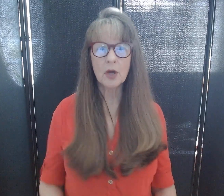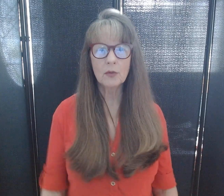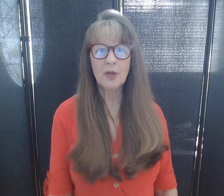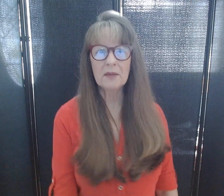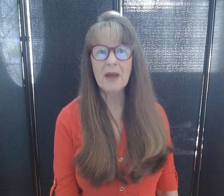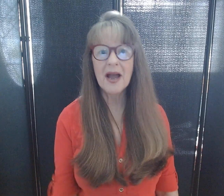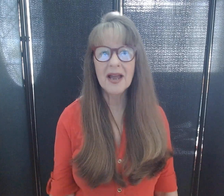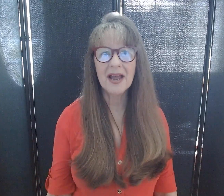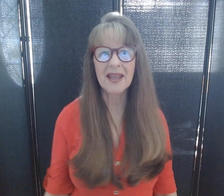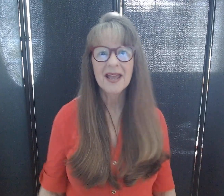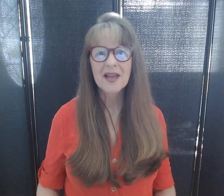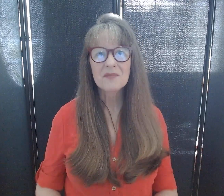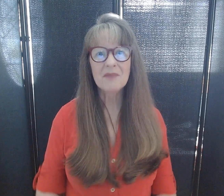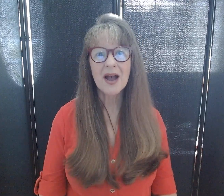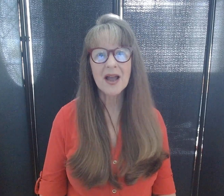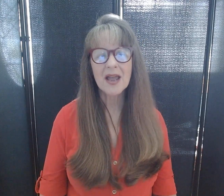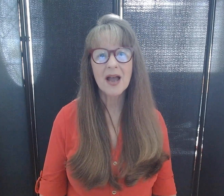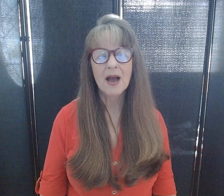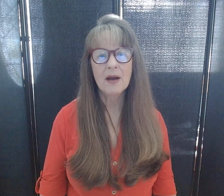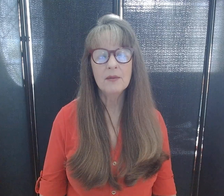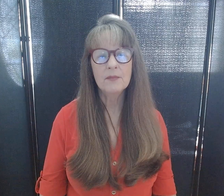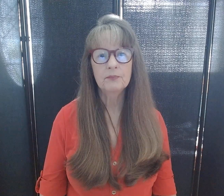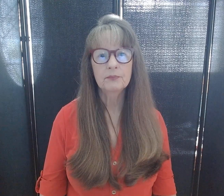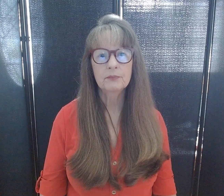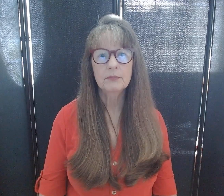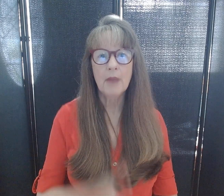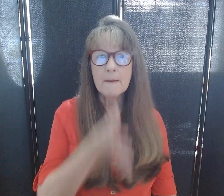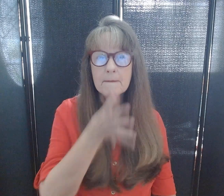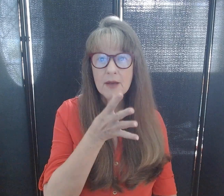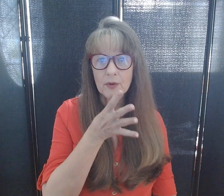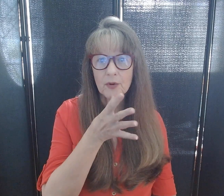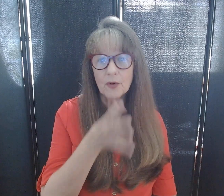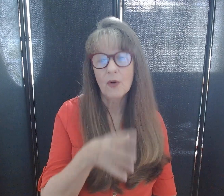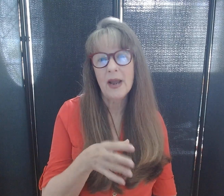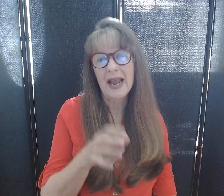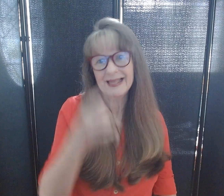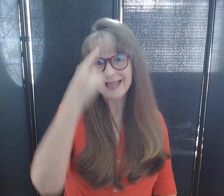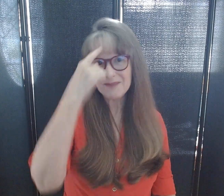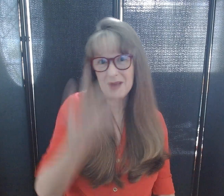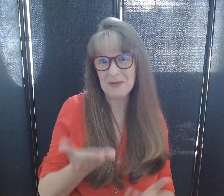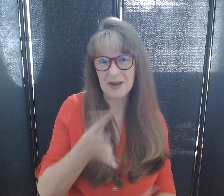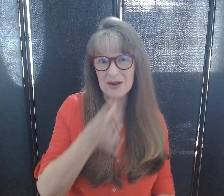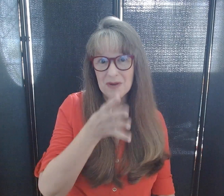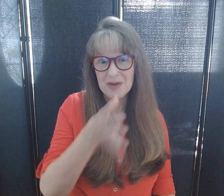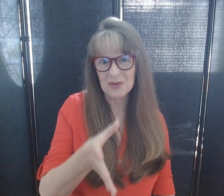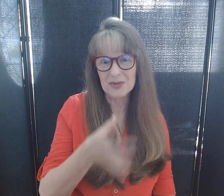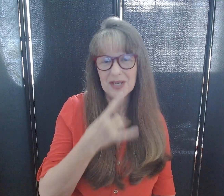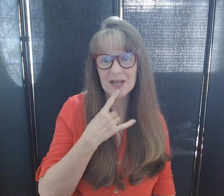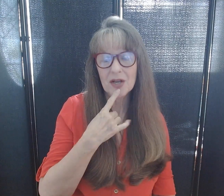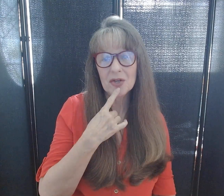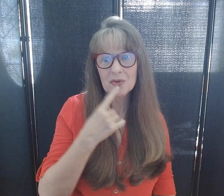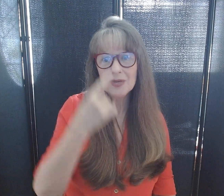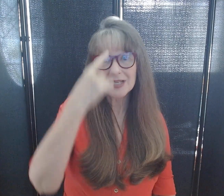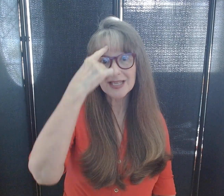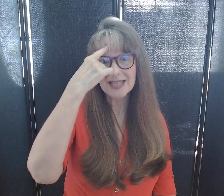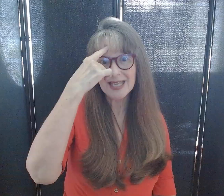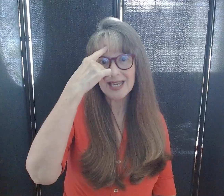like my my mother and I think maybe my grandmother said, you need to think